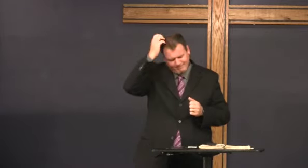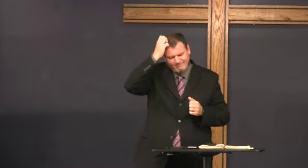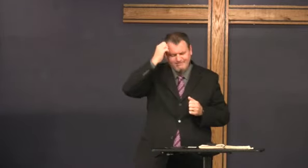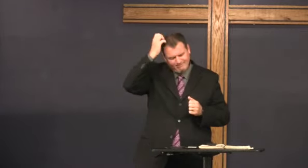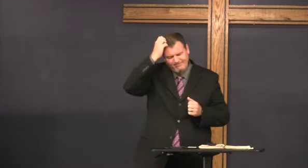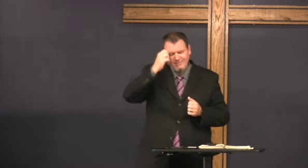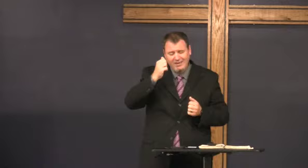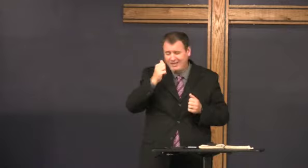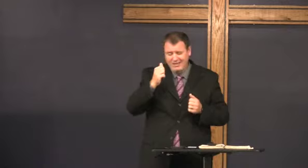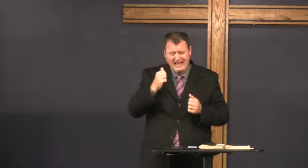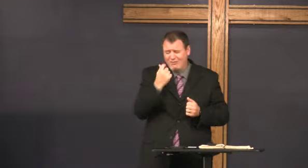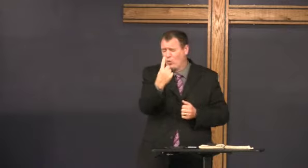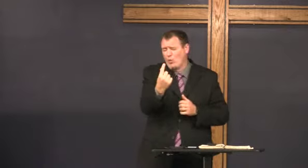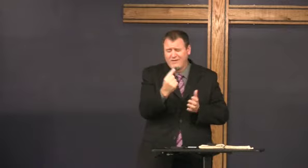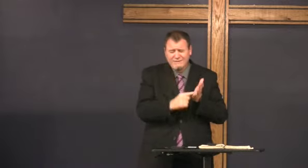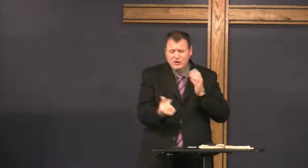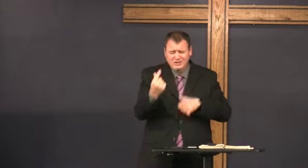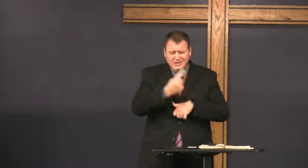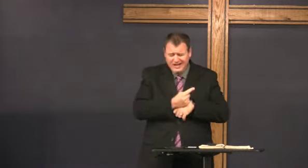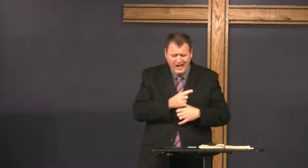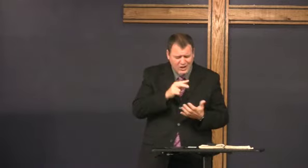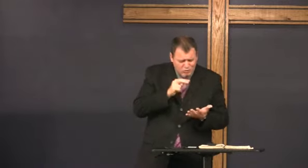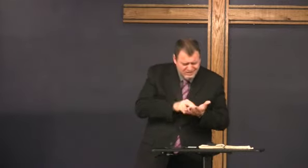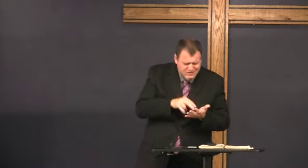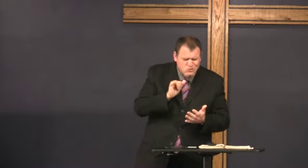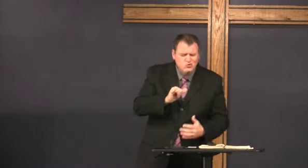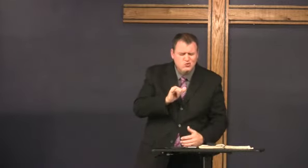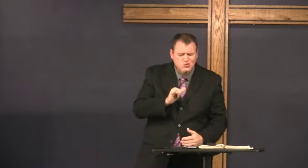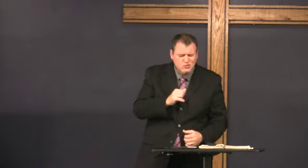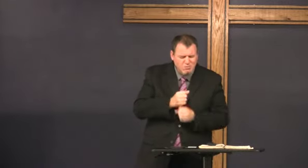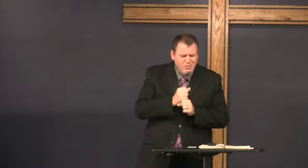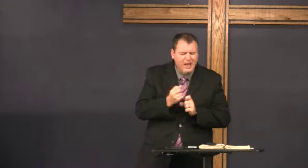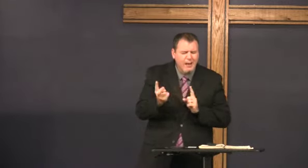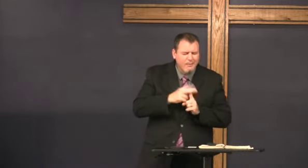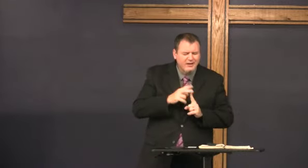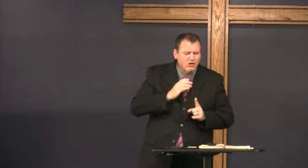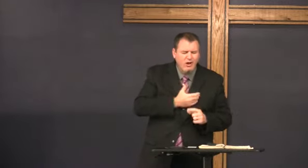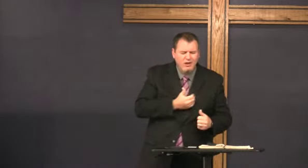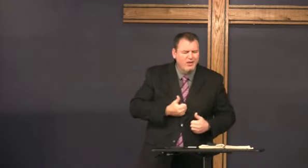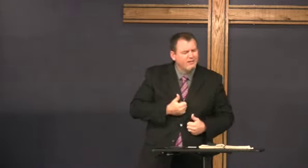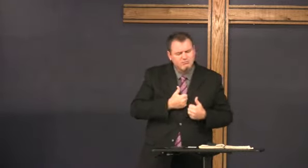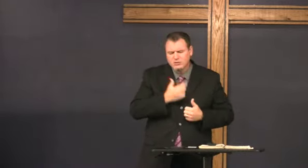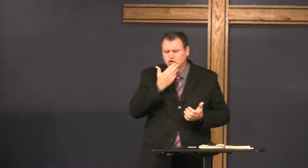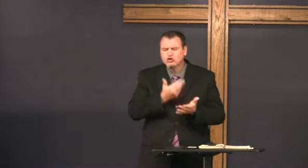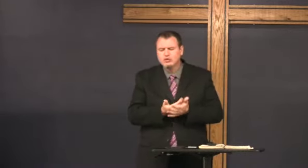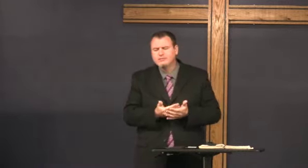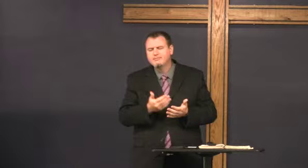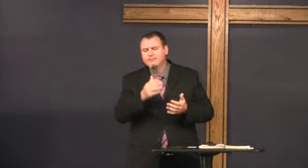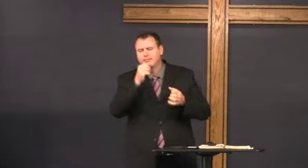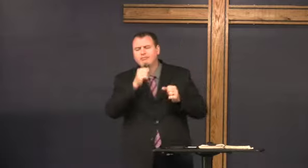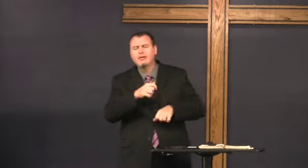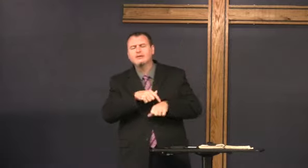Your word is full of wisdom. One verse a day we can apply to our lives.